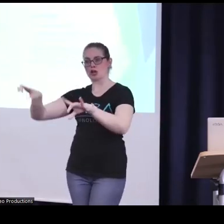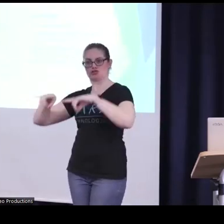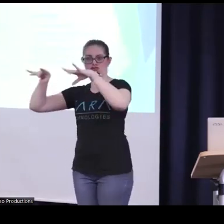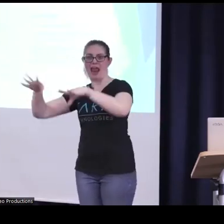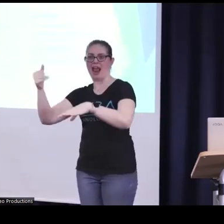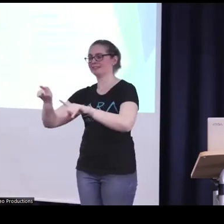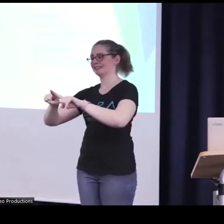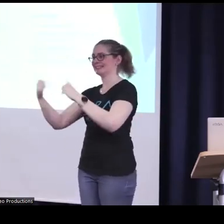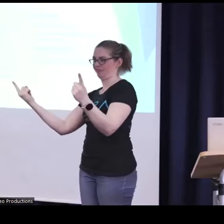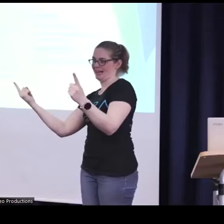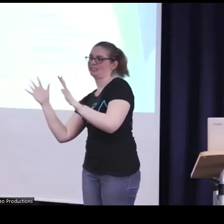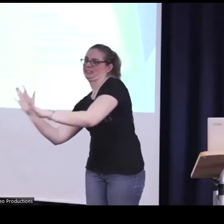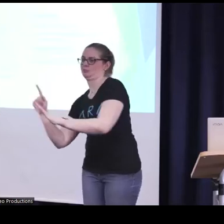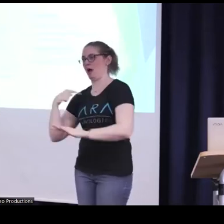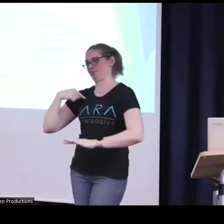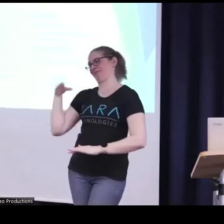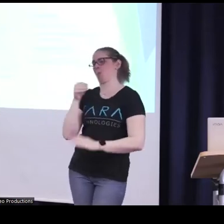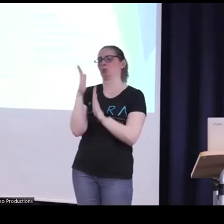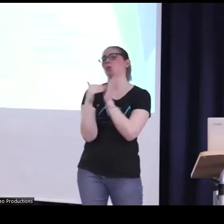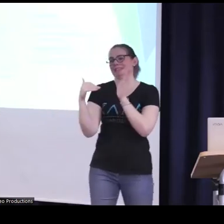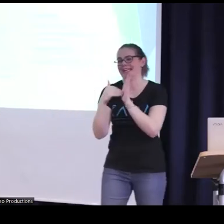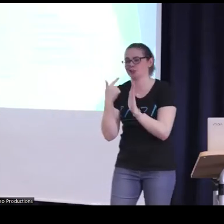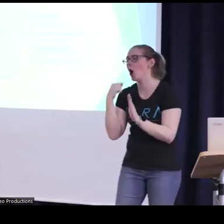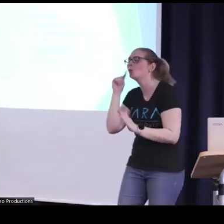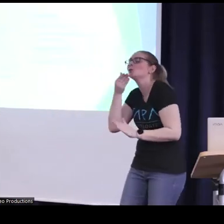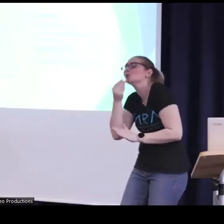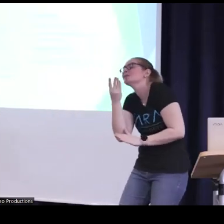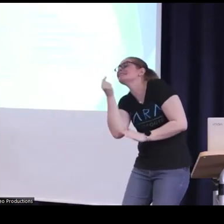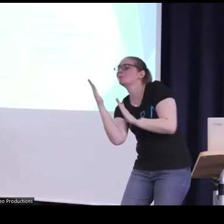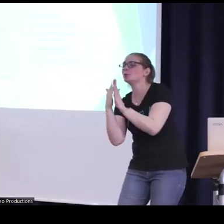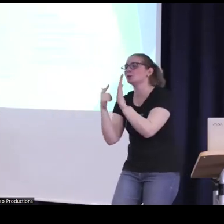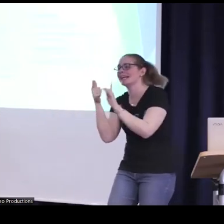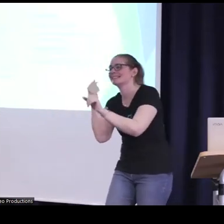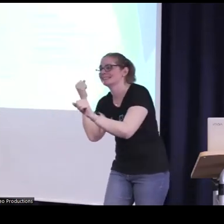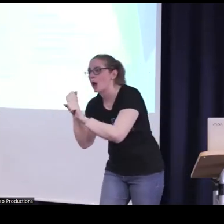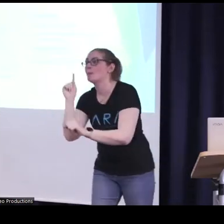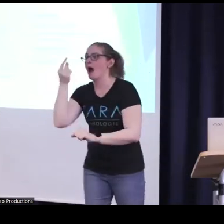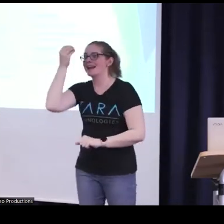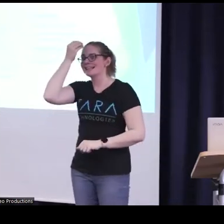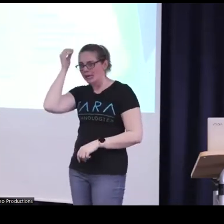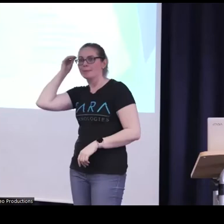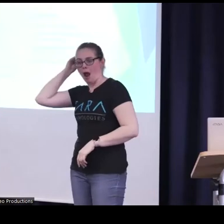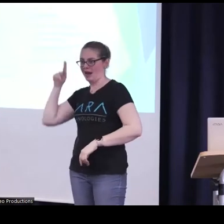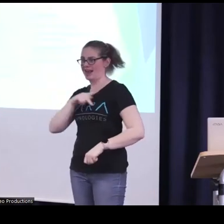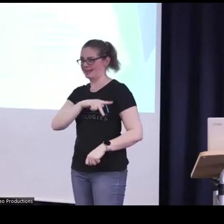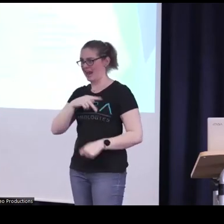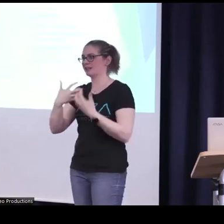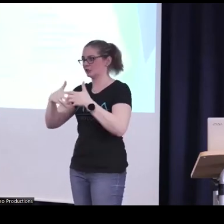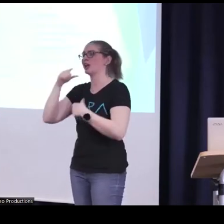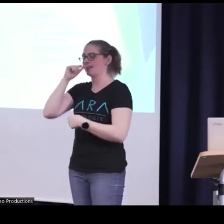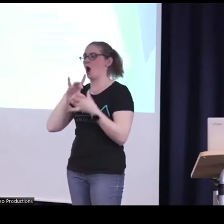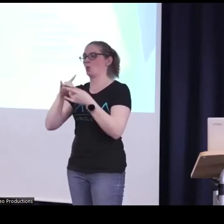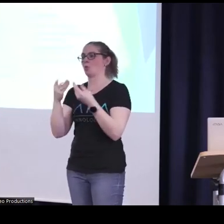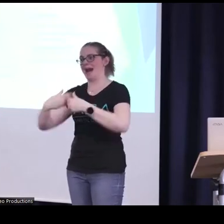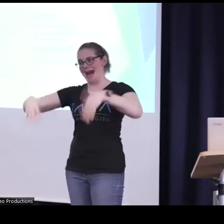what that's in New Zealand. So here in Australia, you may have something different. So we're just using some examples from the New Zealand, but